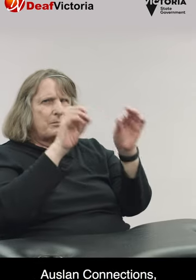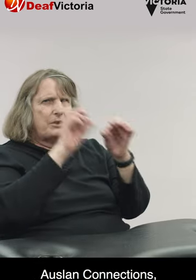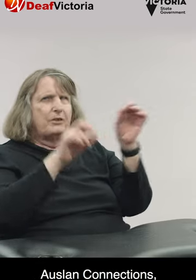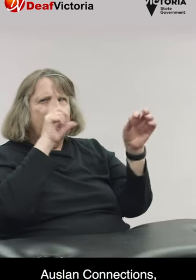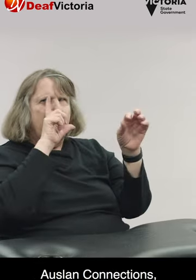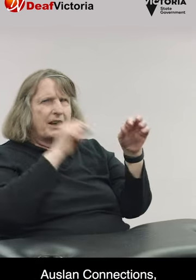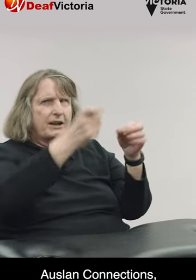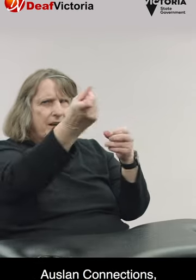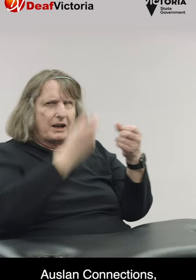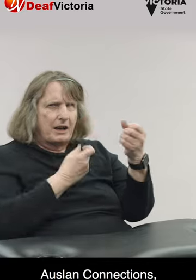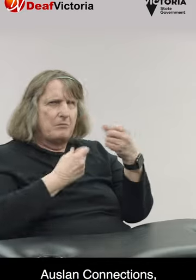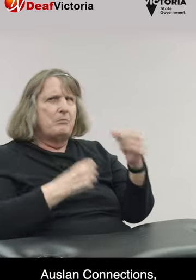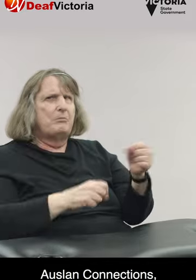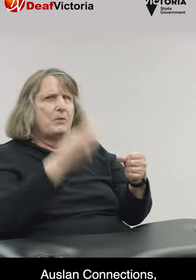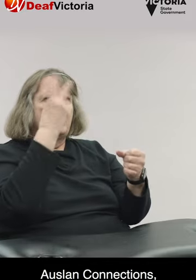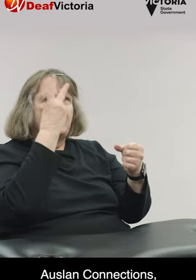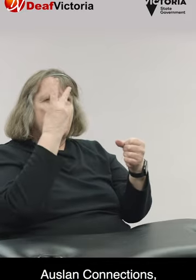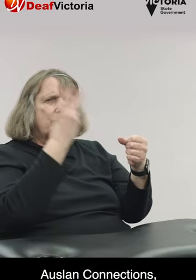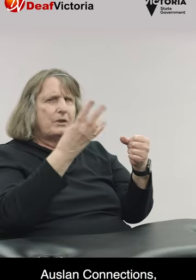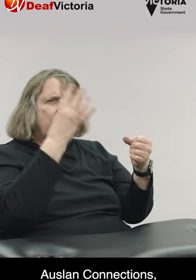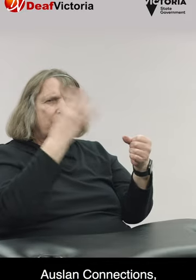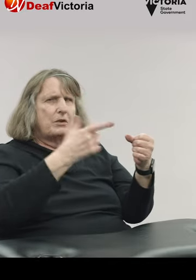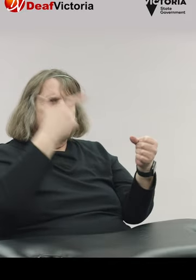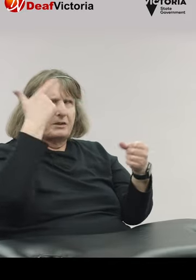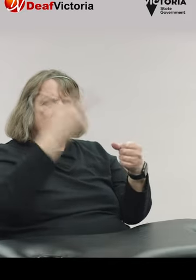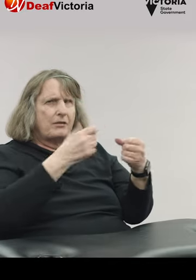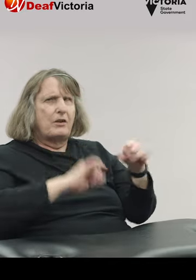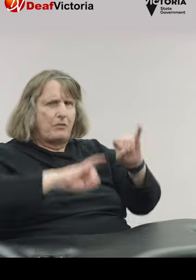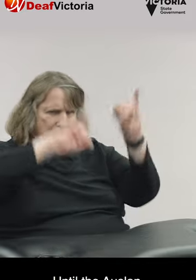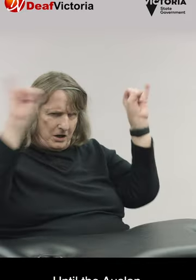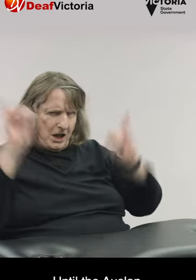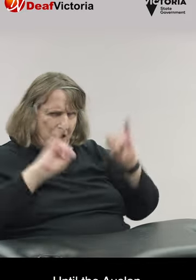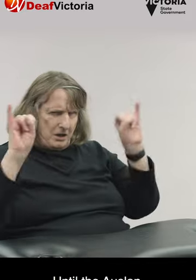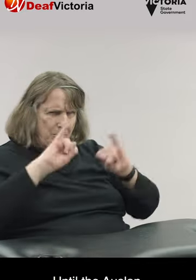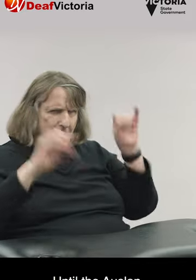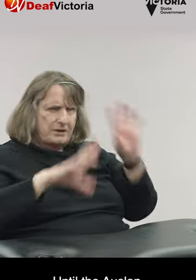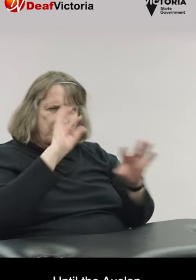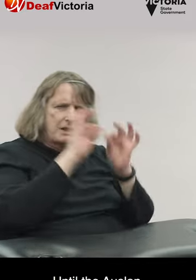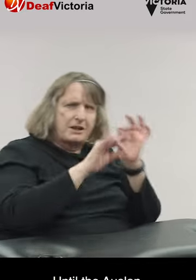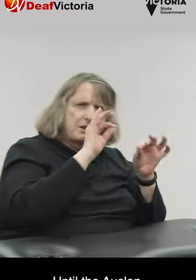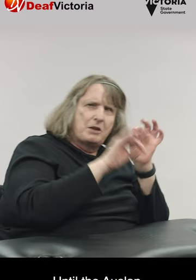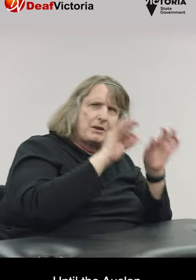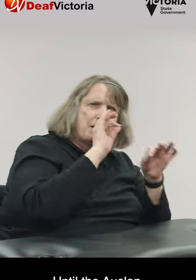VITS and Echo Interpreting. Until the Auslan interpreter arrives,